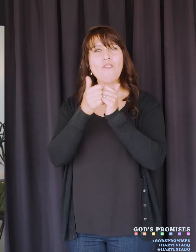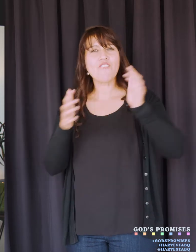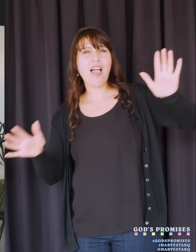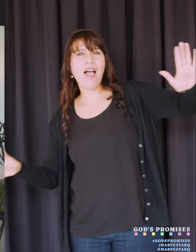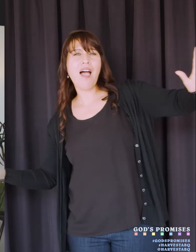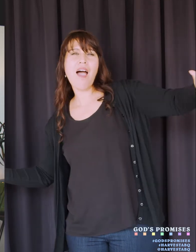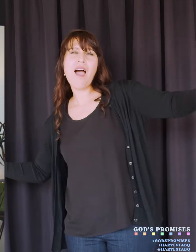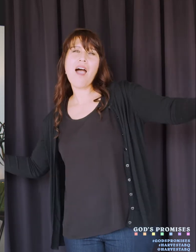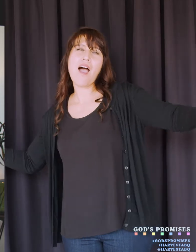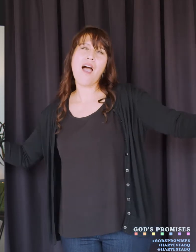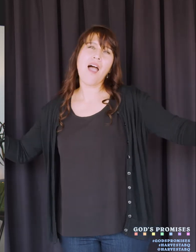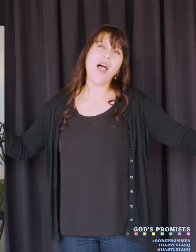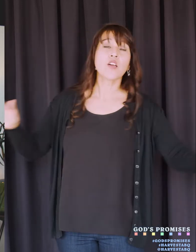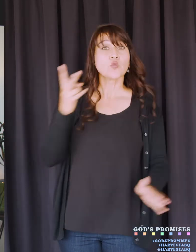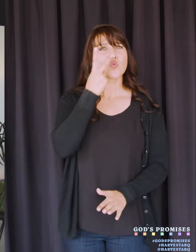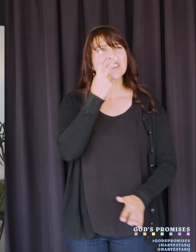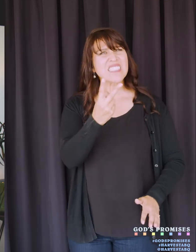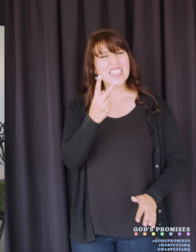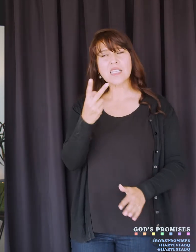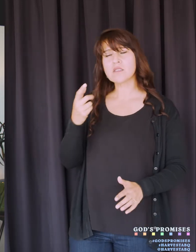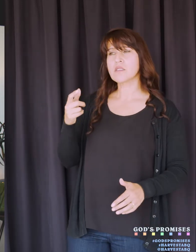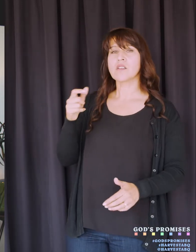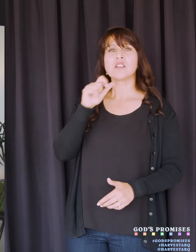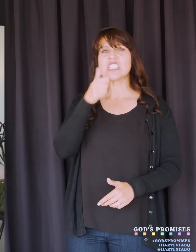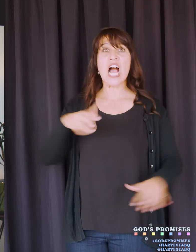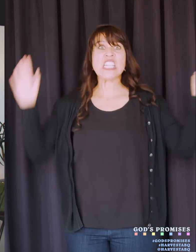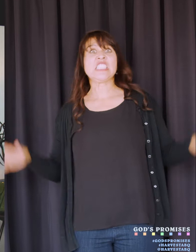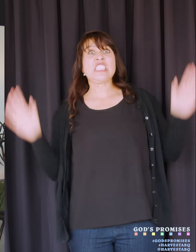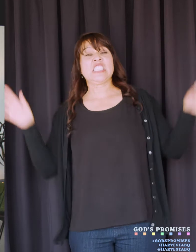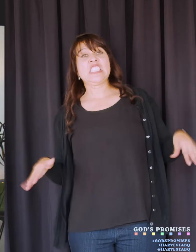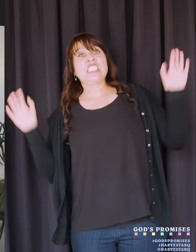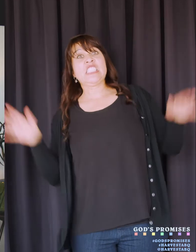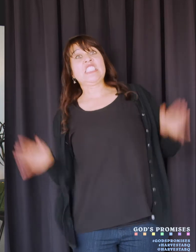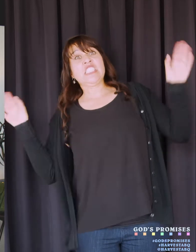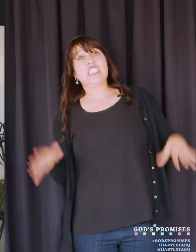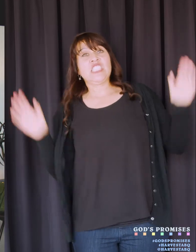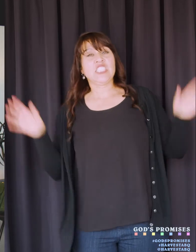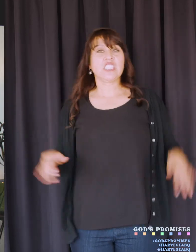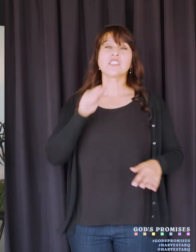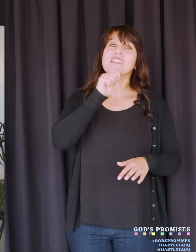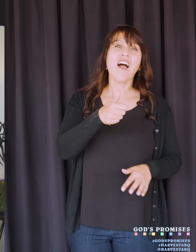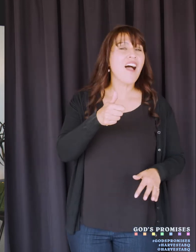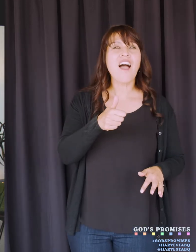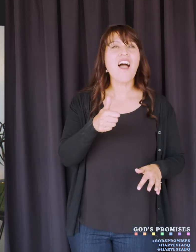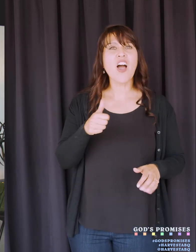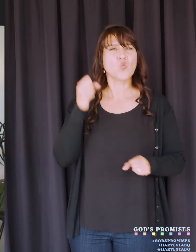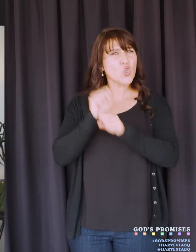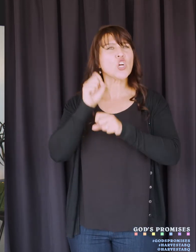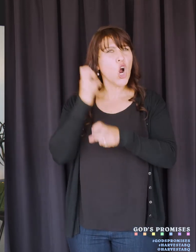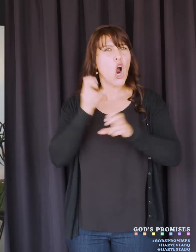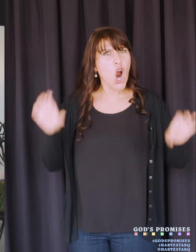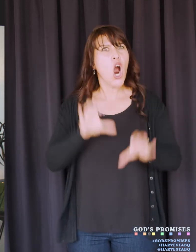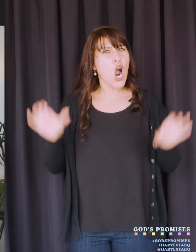it soars. If you've ever watched an eagle, they're not frantic. They're not flapping their wings and working hard.